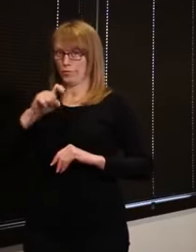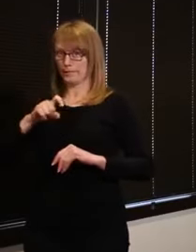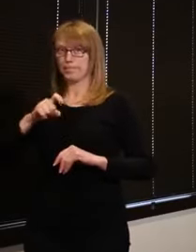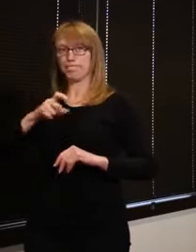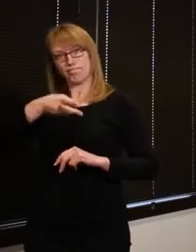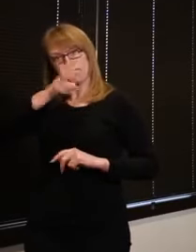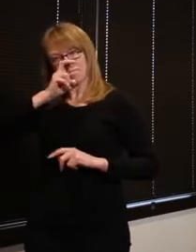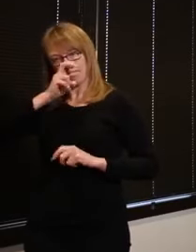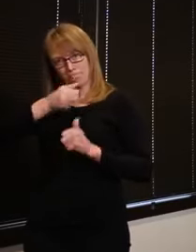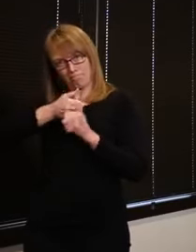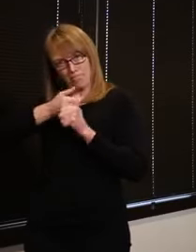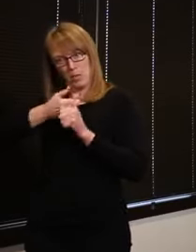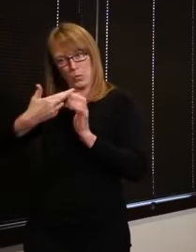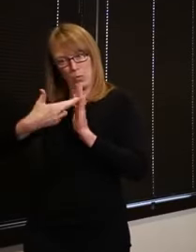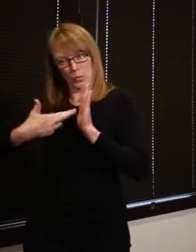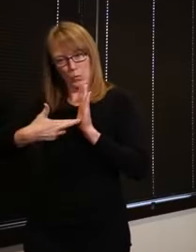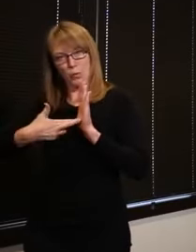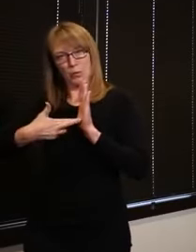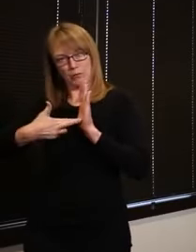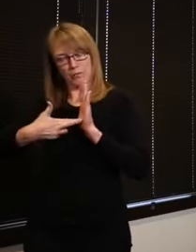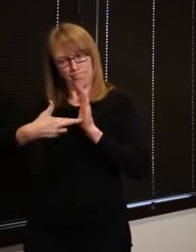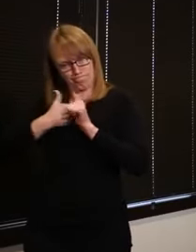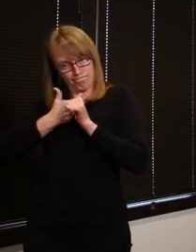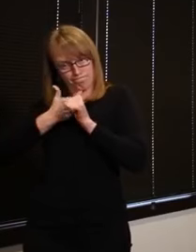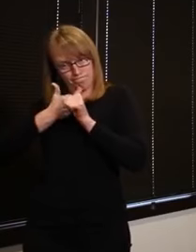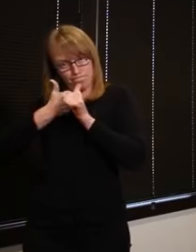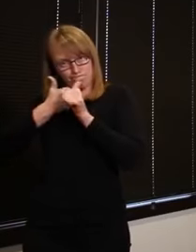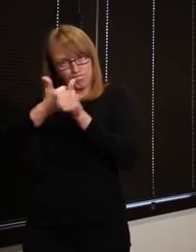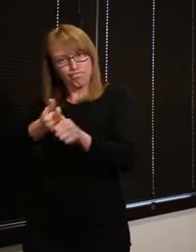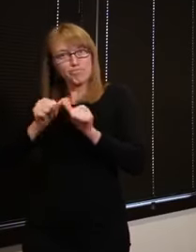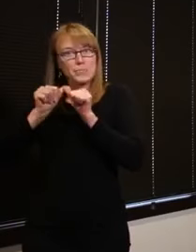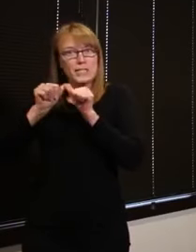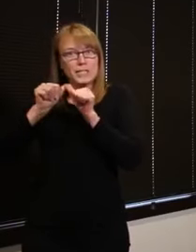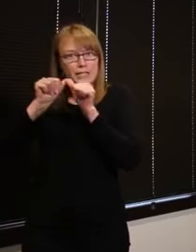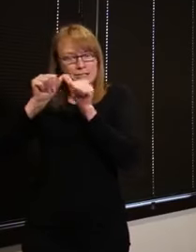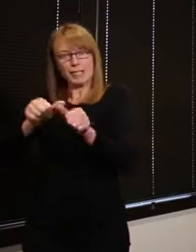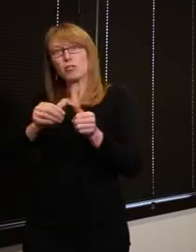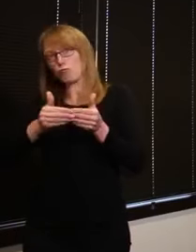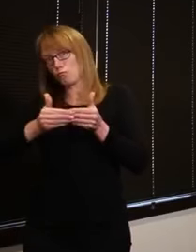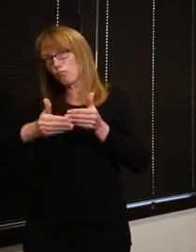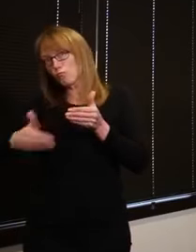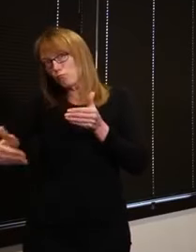and we need to continue these efforts for some period of time going forward.